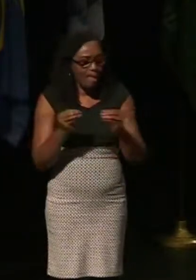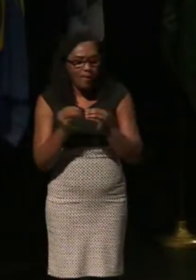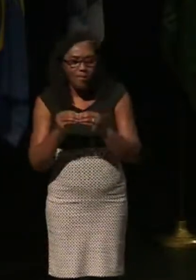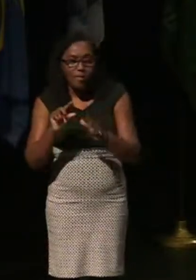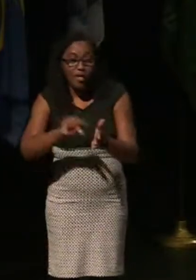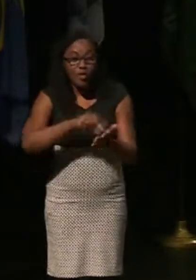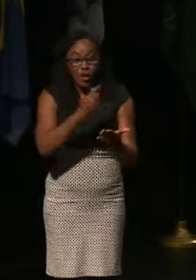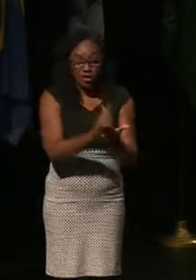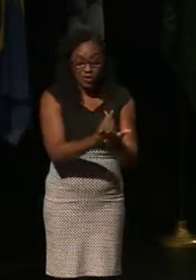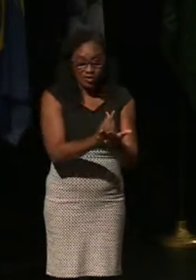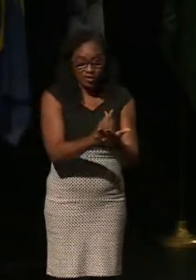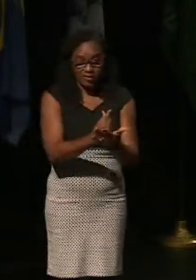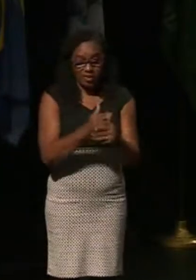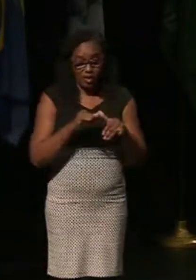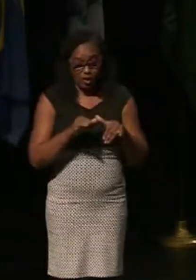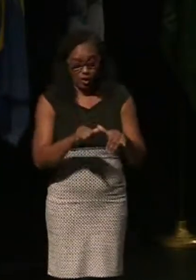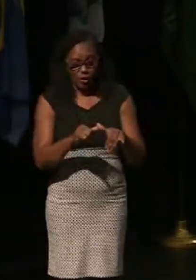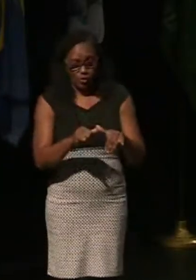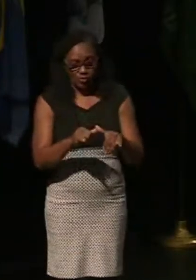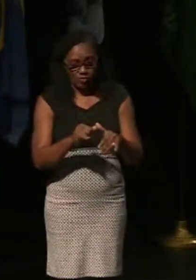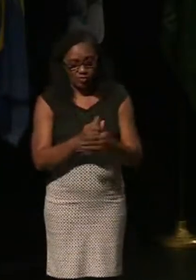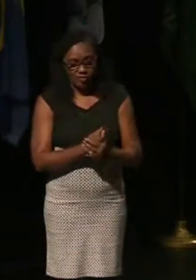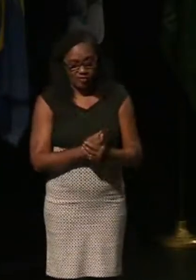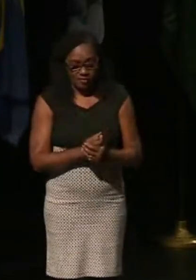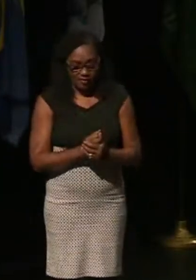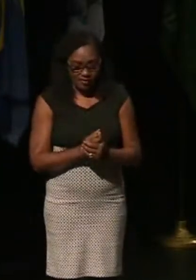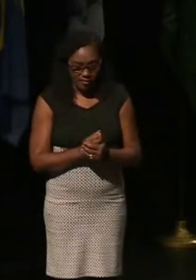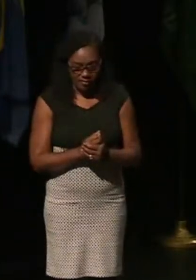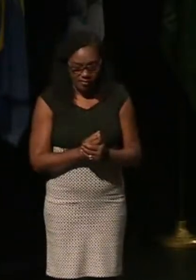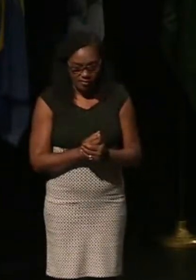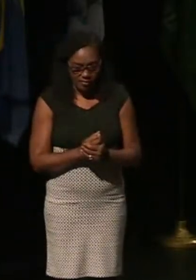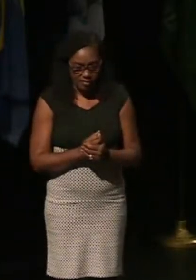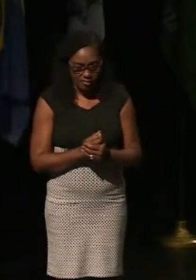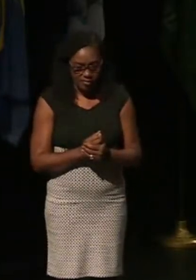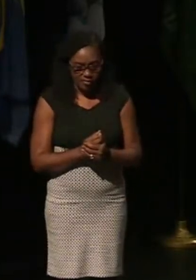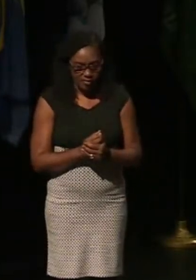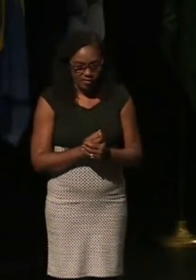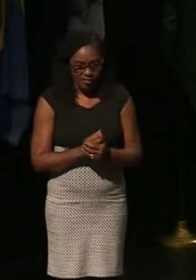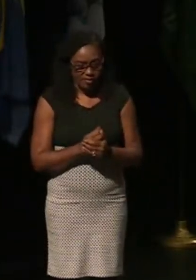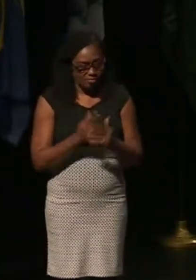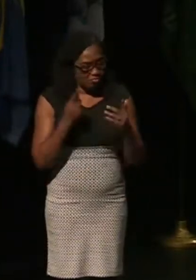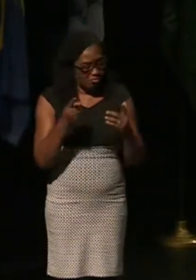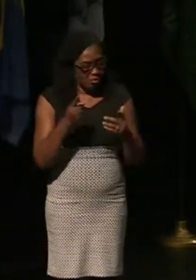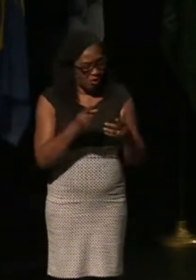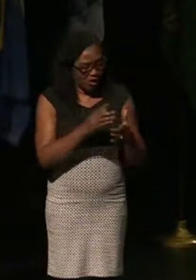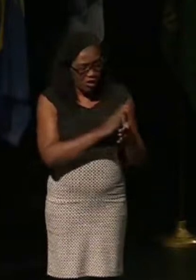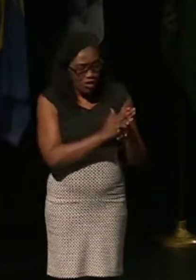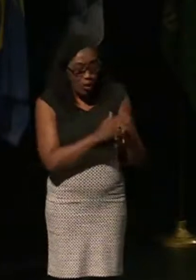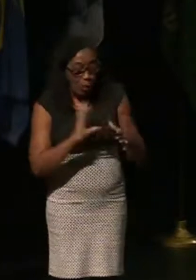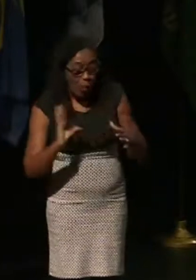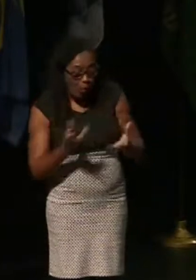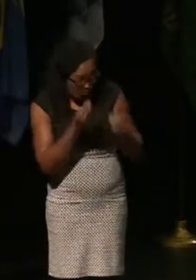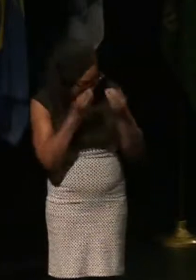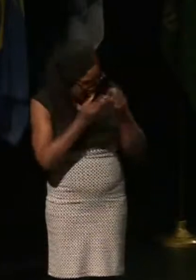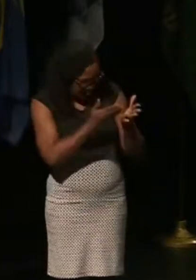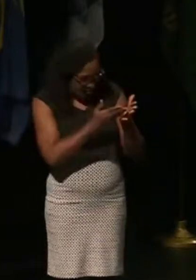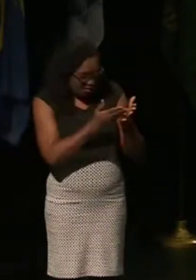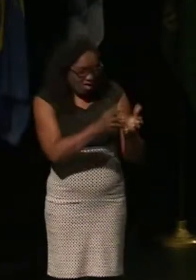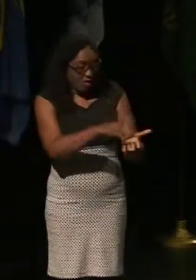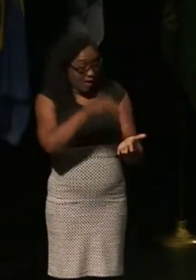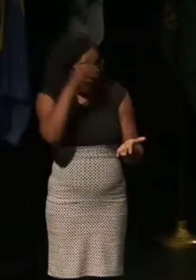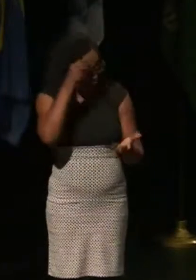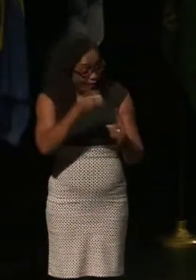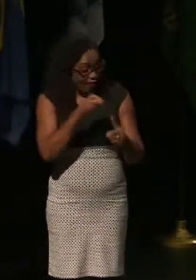it. So too, you can carry part which is now undeniably embedded in each of you as a representative